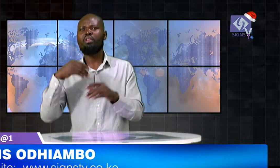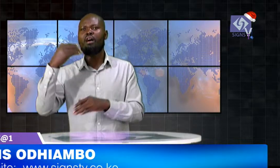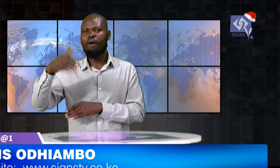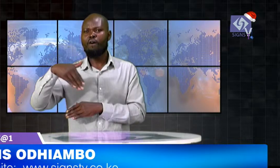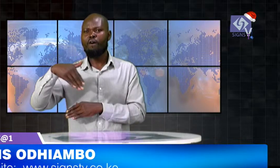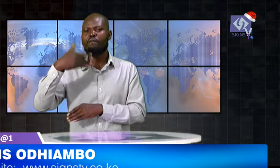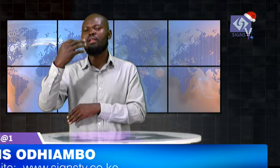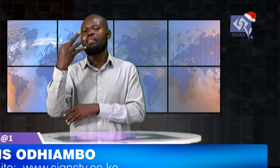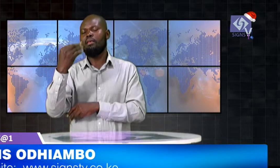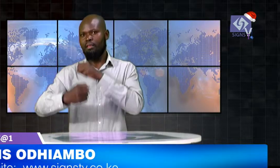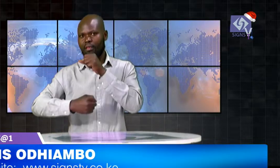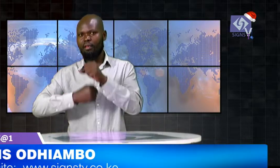every 3 years.